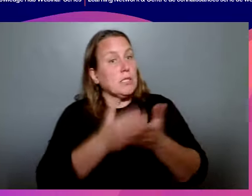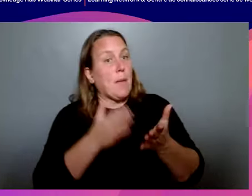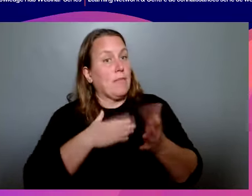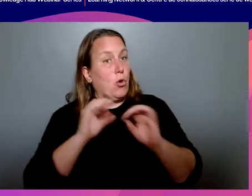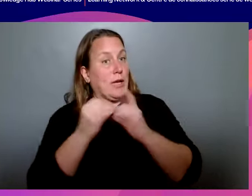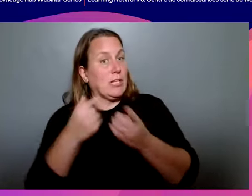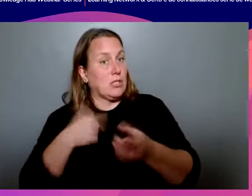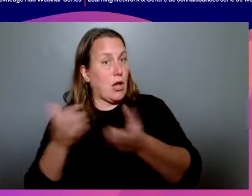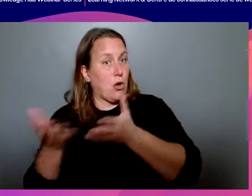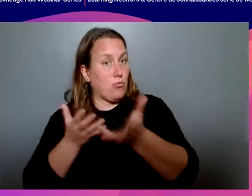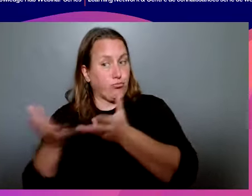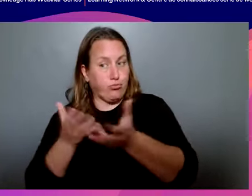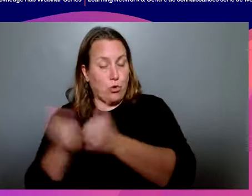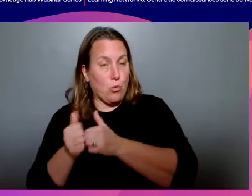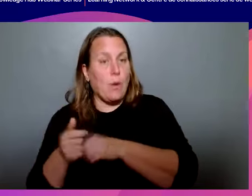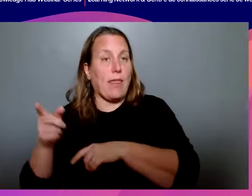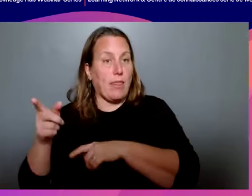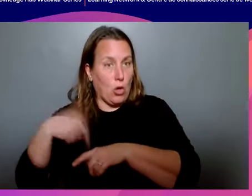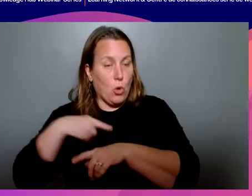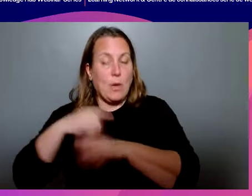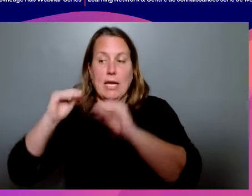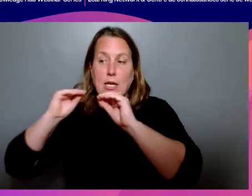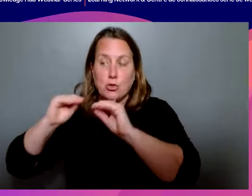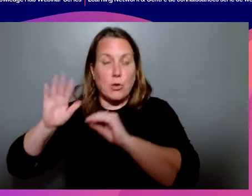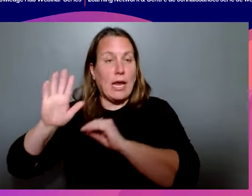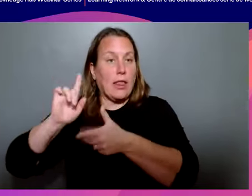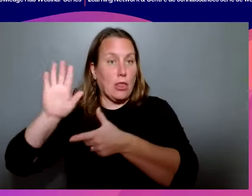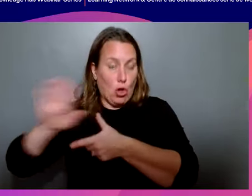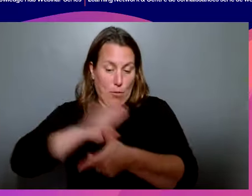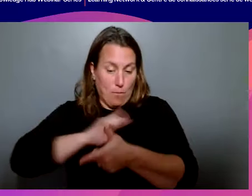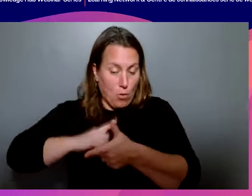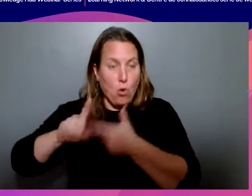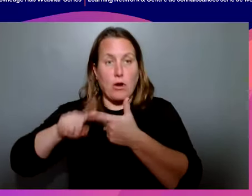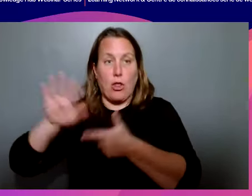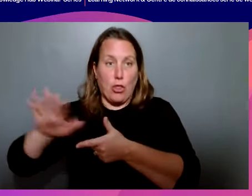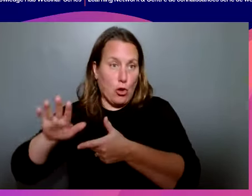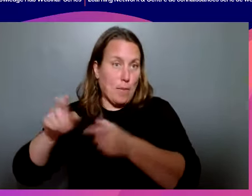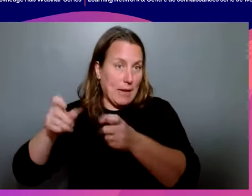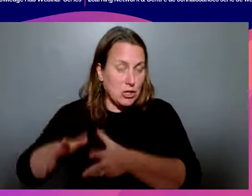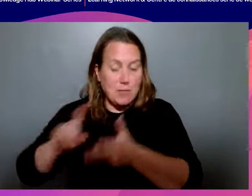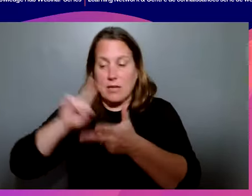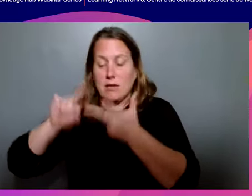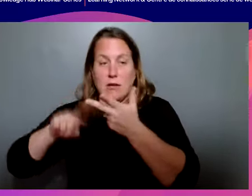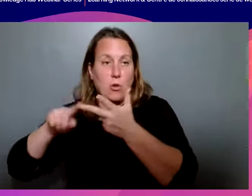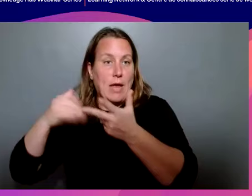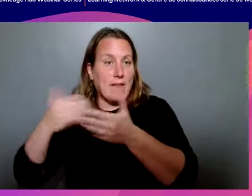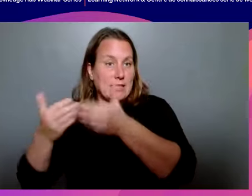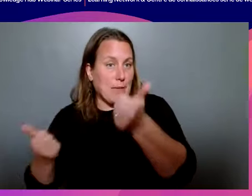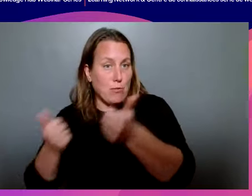then we train their management, and then we train their employees, so that we're ensuring